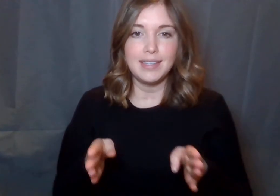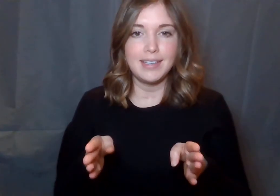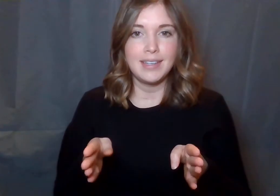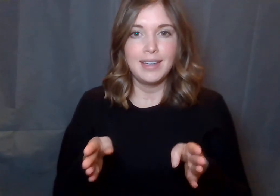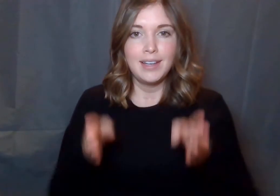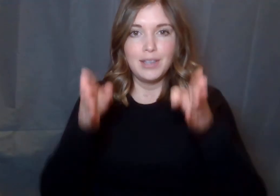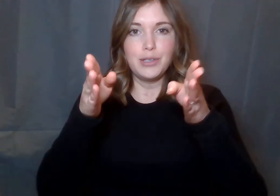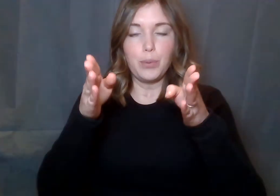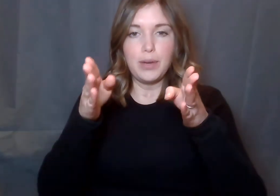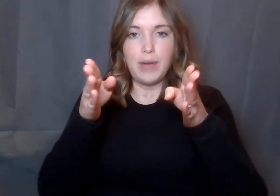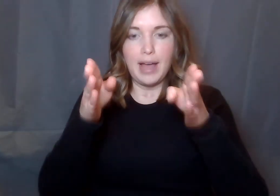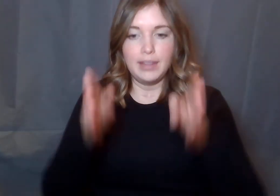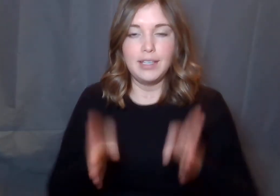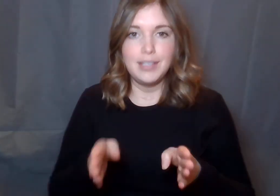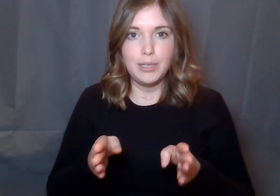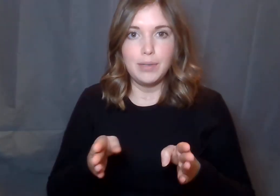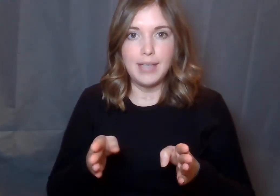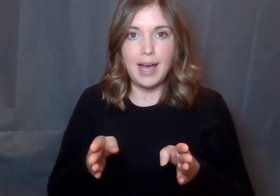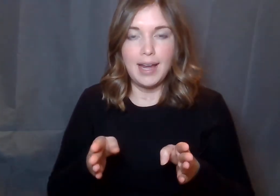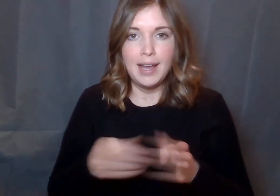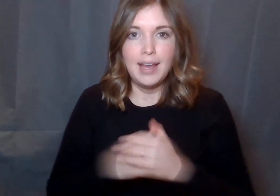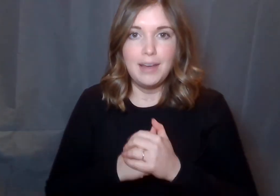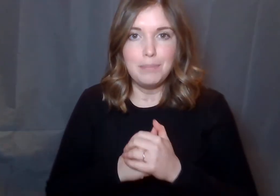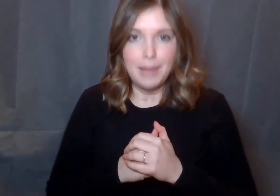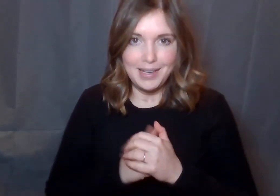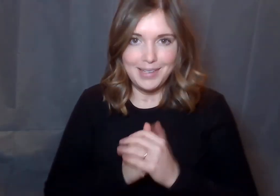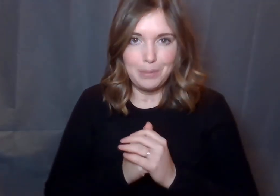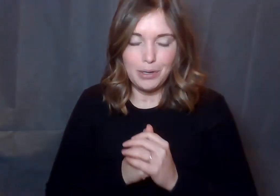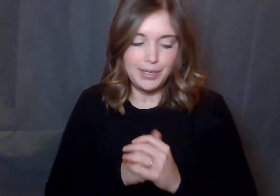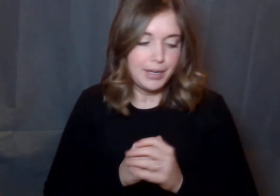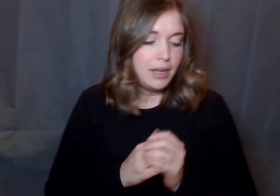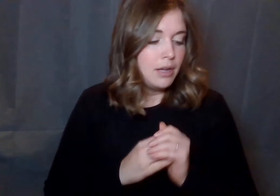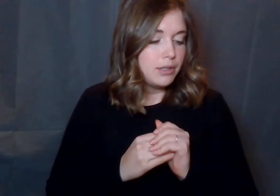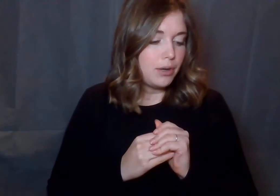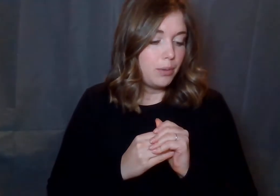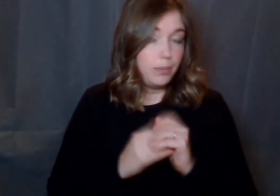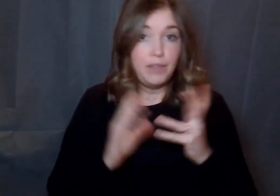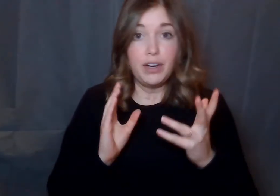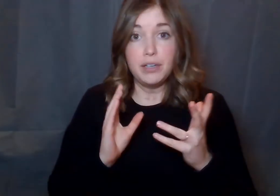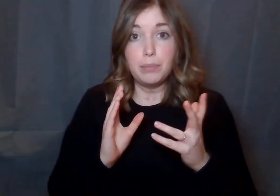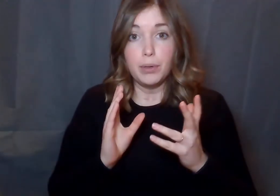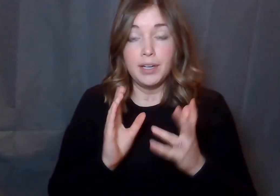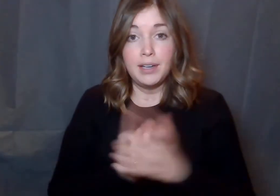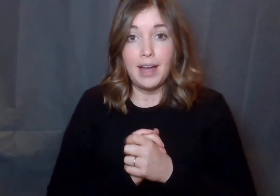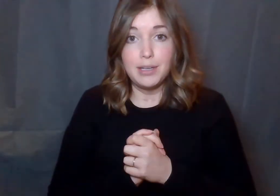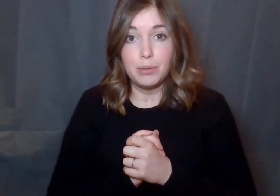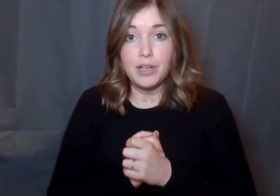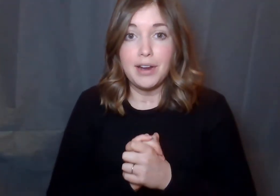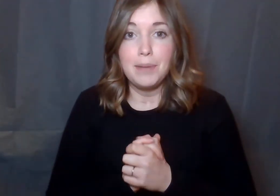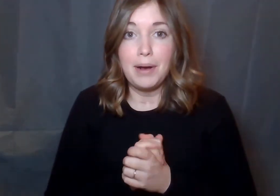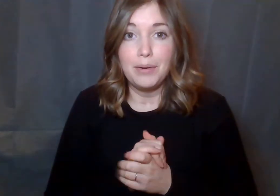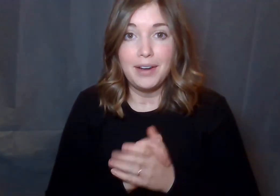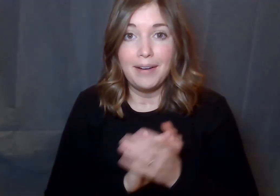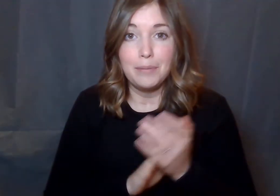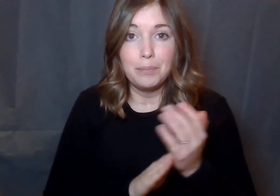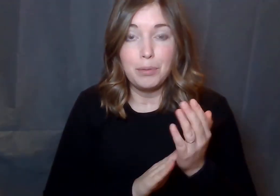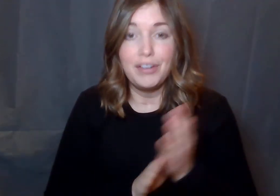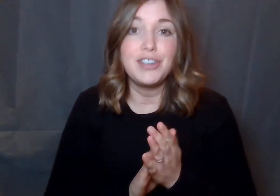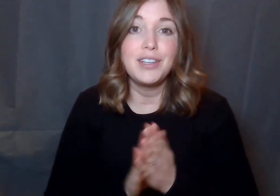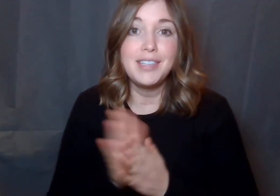this. So when you add this to a sign, it makes it a person. So very important as we're talking about professions